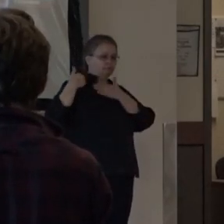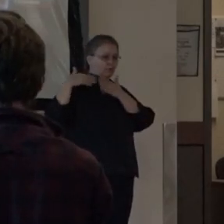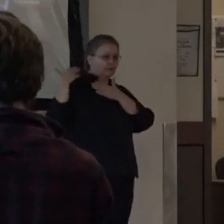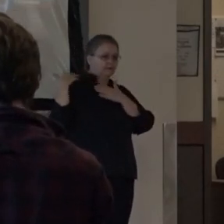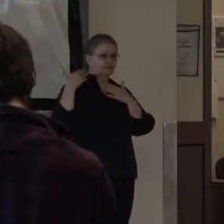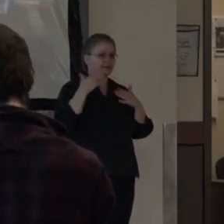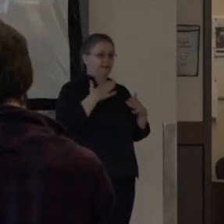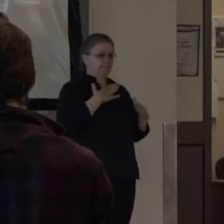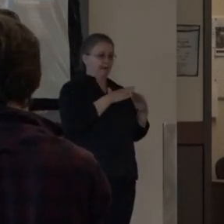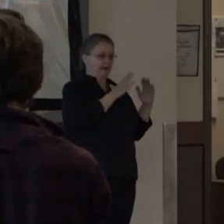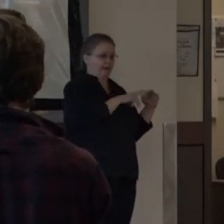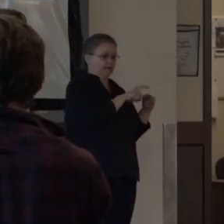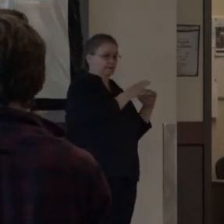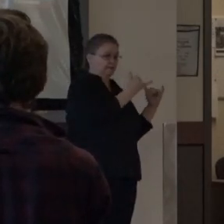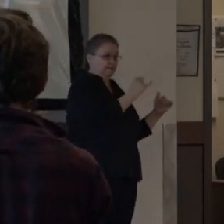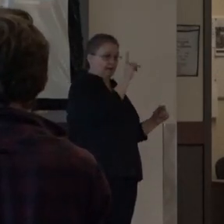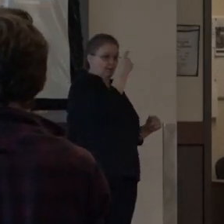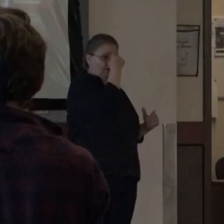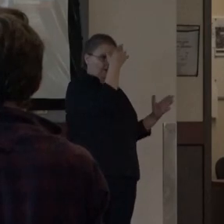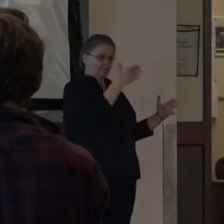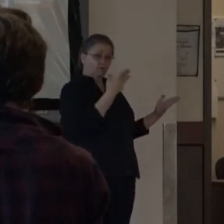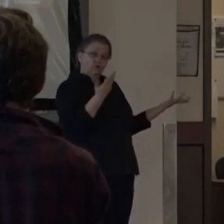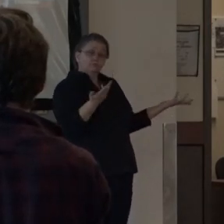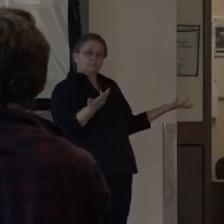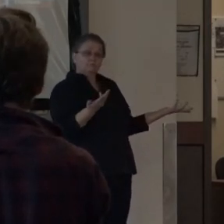in my House seat is now governor.